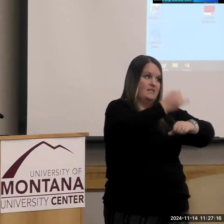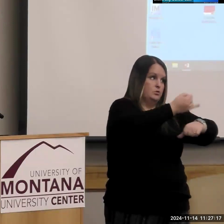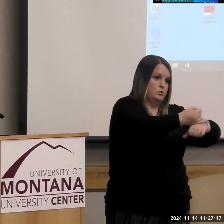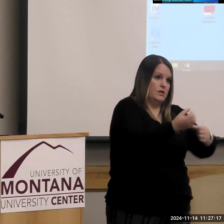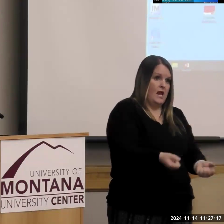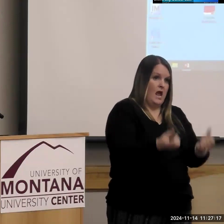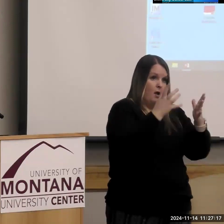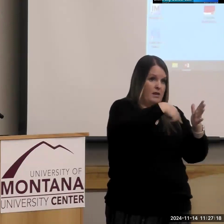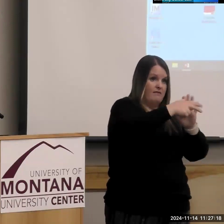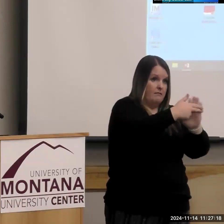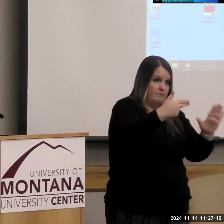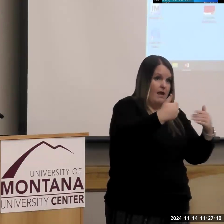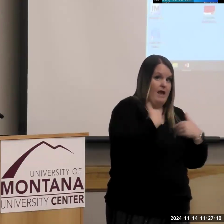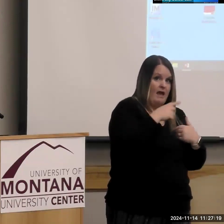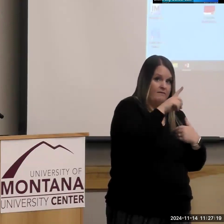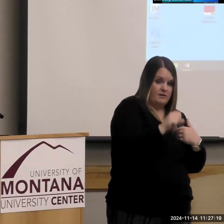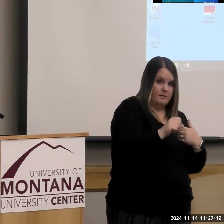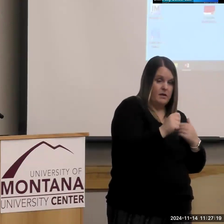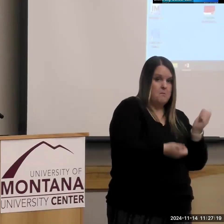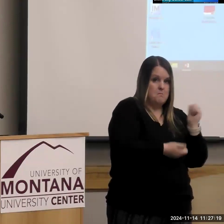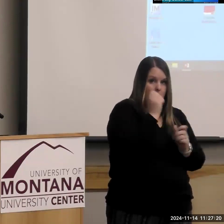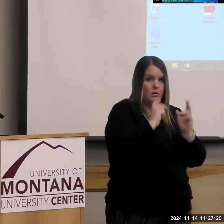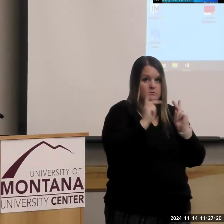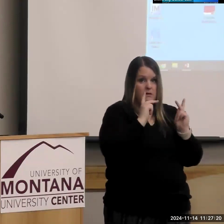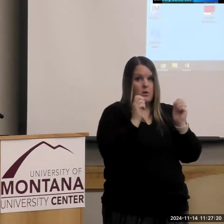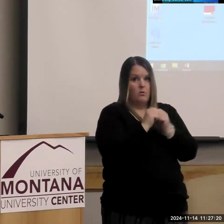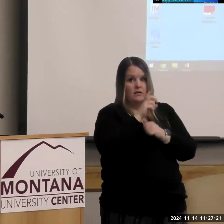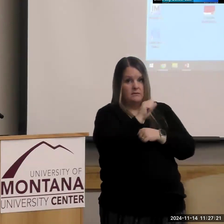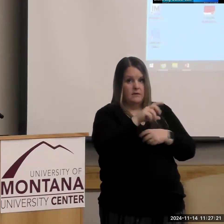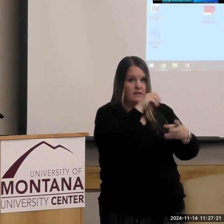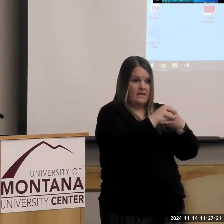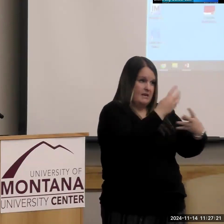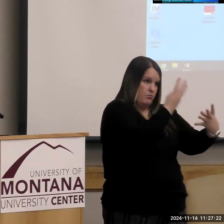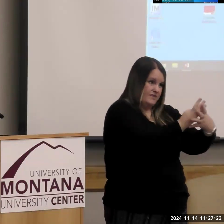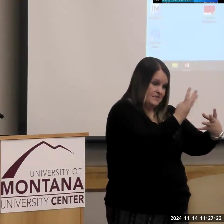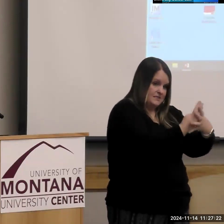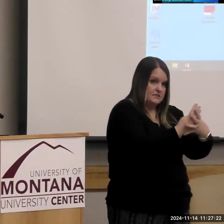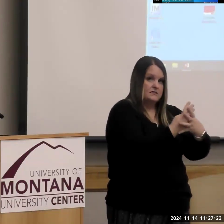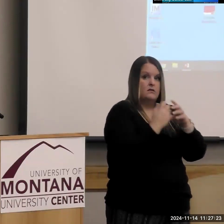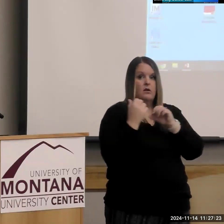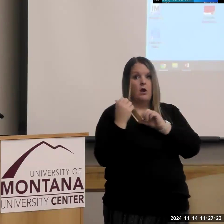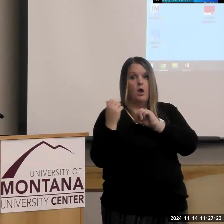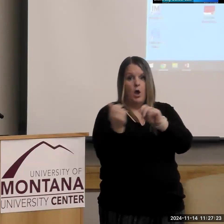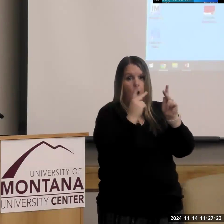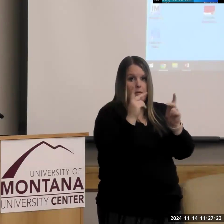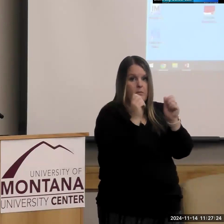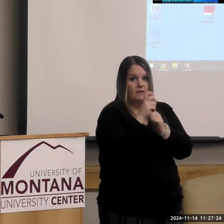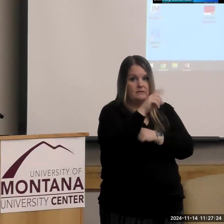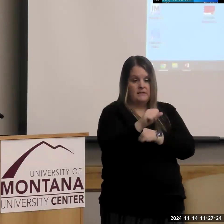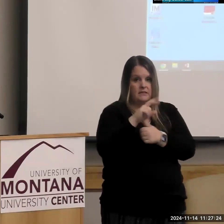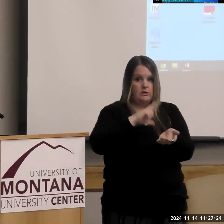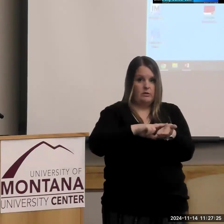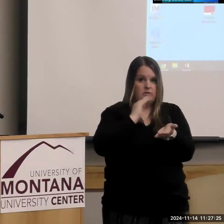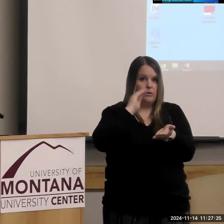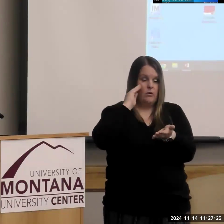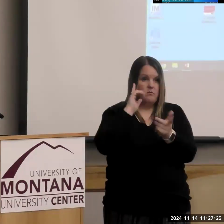have disabilities. It's mostly people with disabilities in our prisons. It's all people with disabilities in our nursing homes and in our